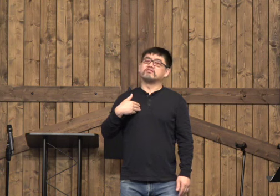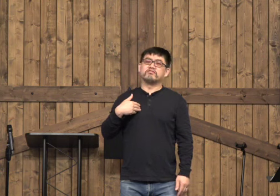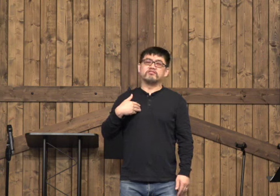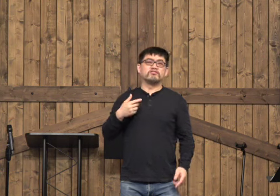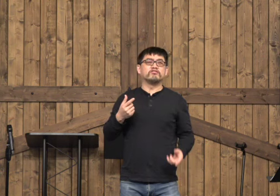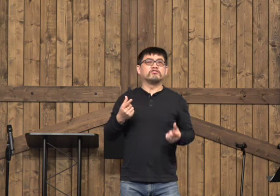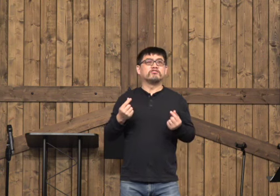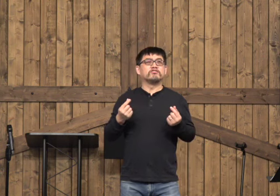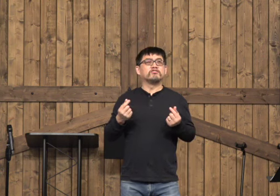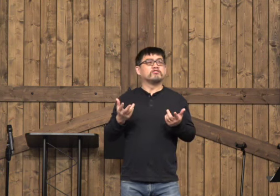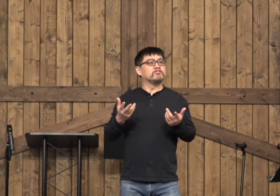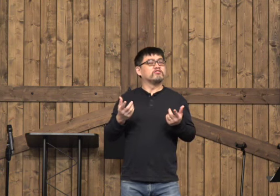He has plenty of grace to give us.